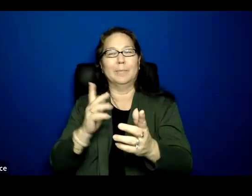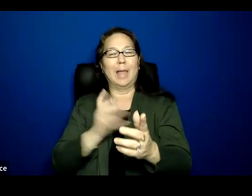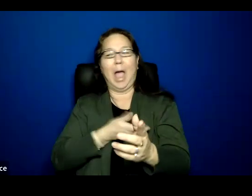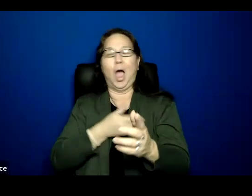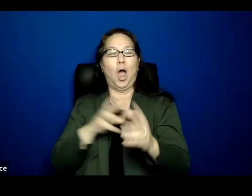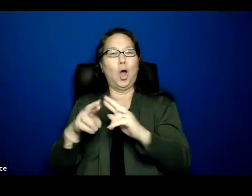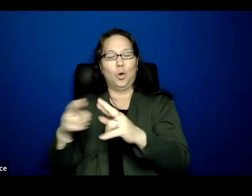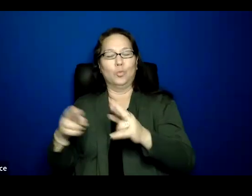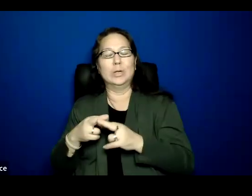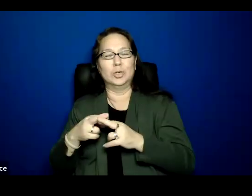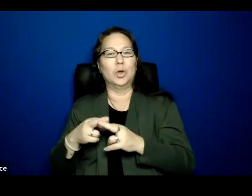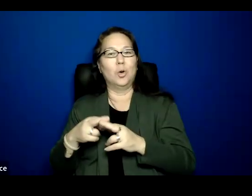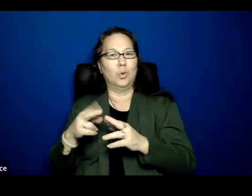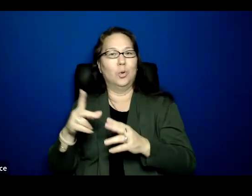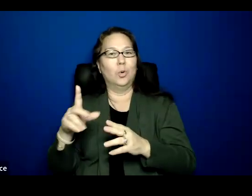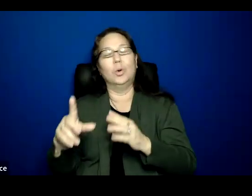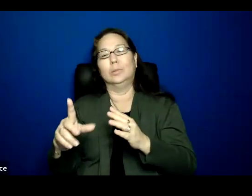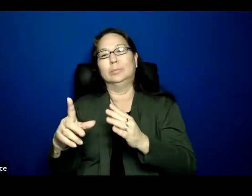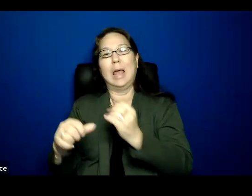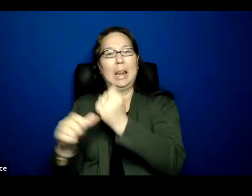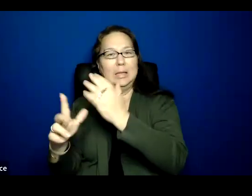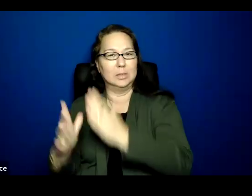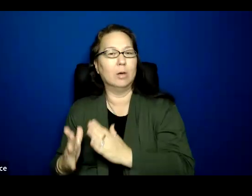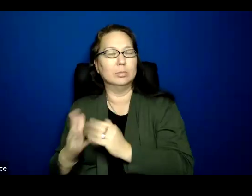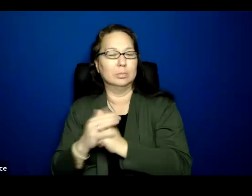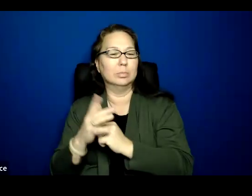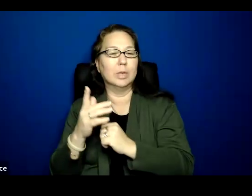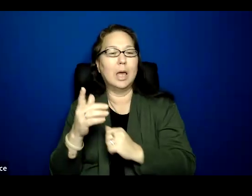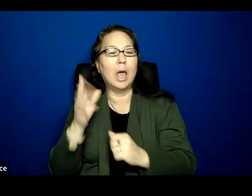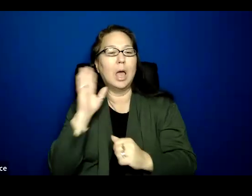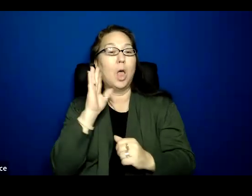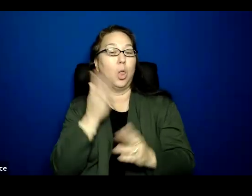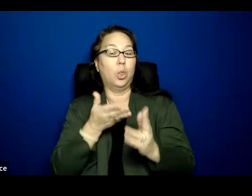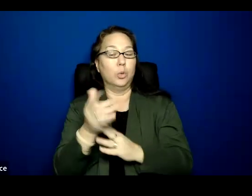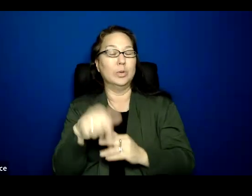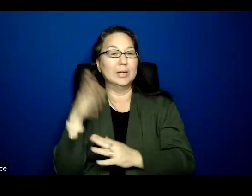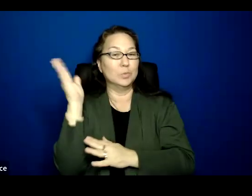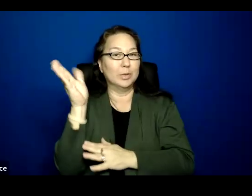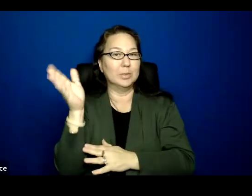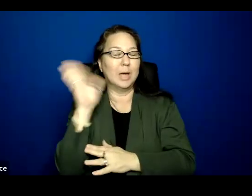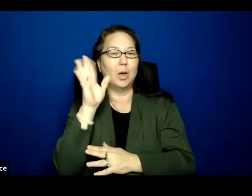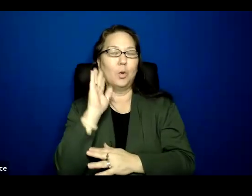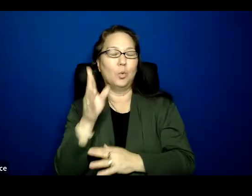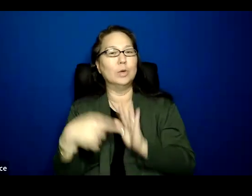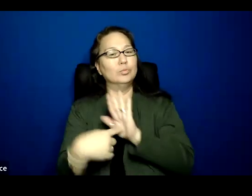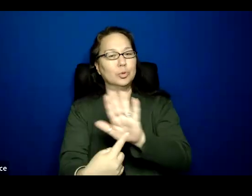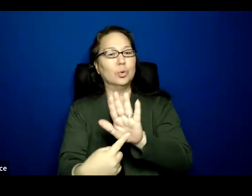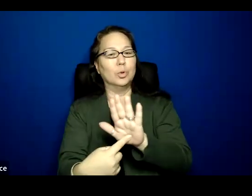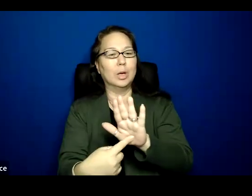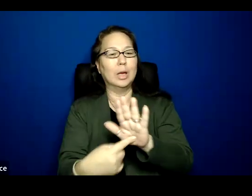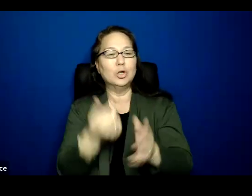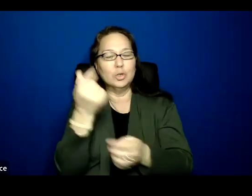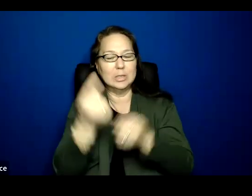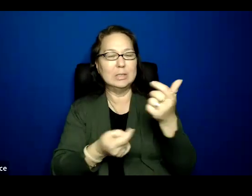liaisons. Throughout this presentation, we will highlight evidence of collective efforts to dismantle silos and